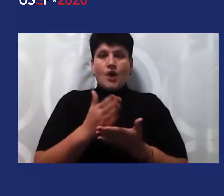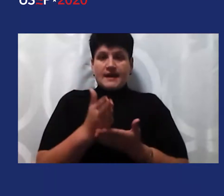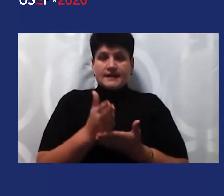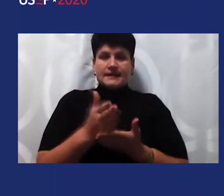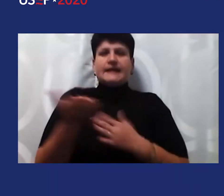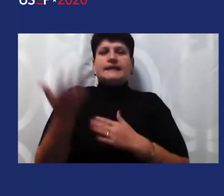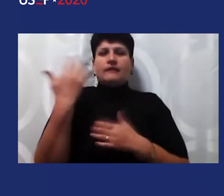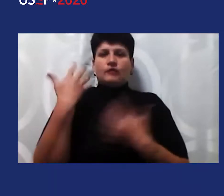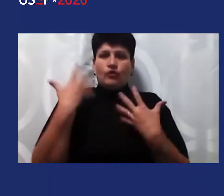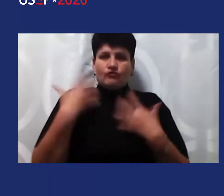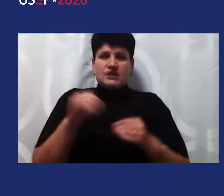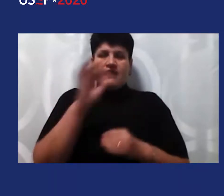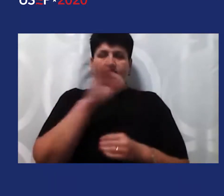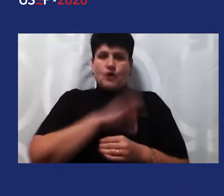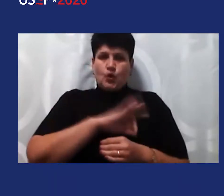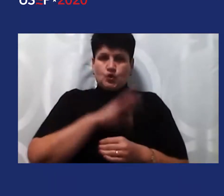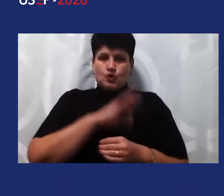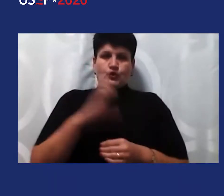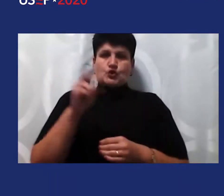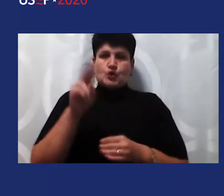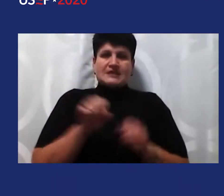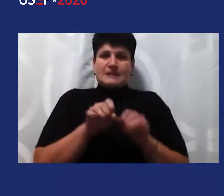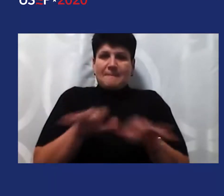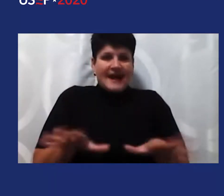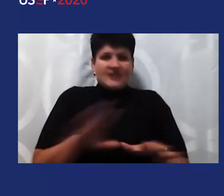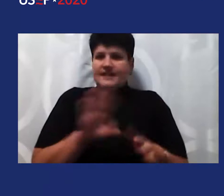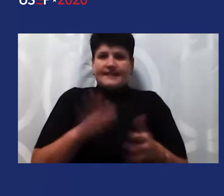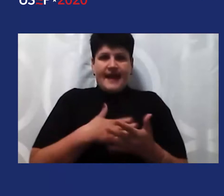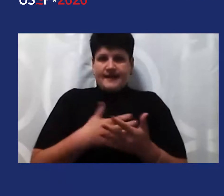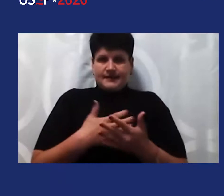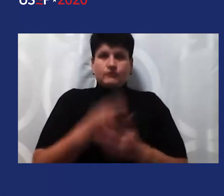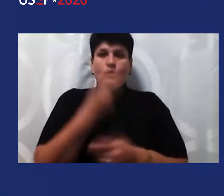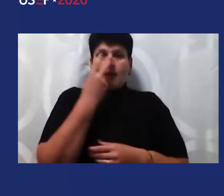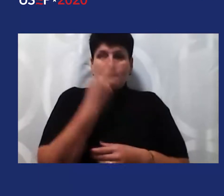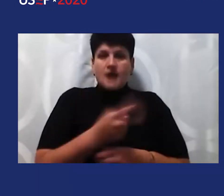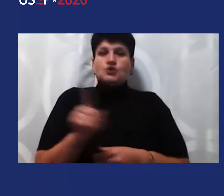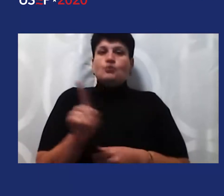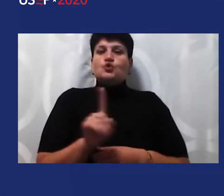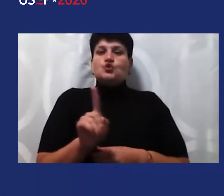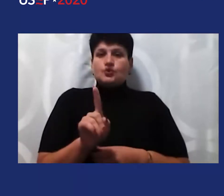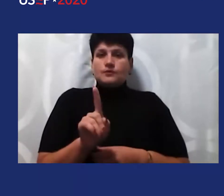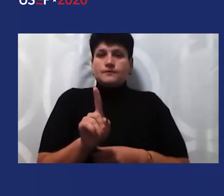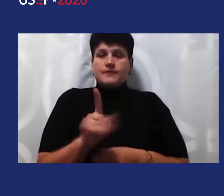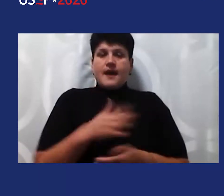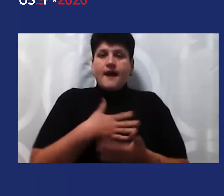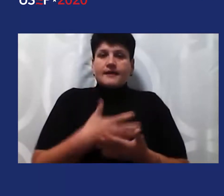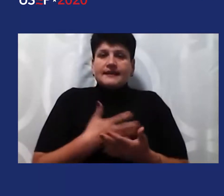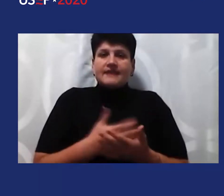studied extensively, although the Ukrainian politicians have been using the social media a